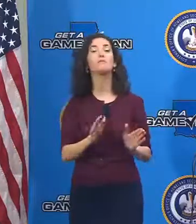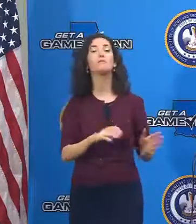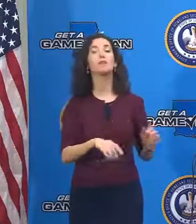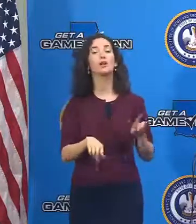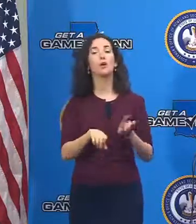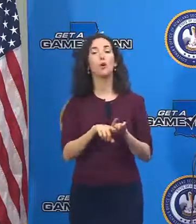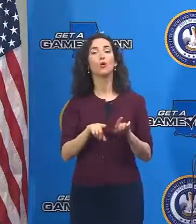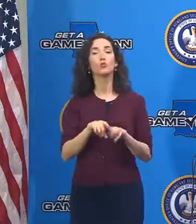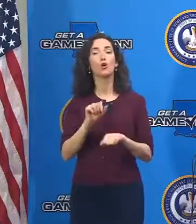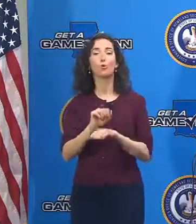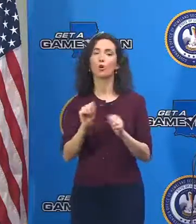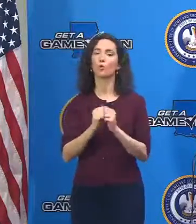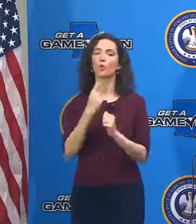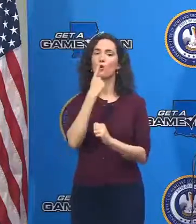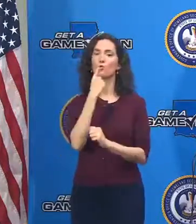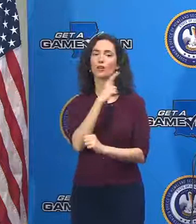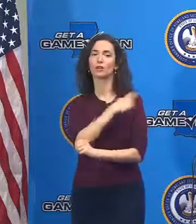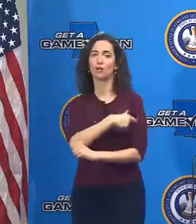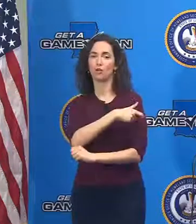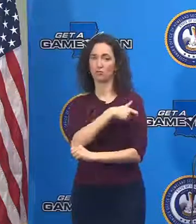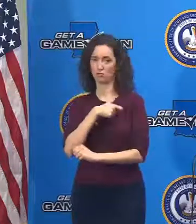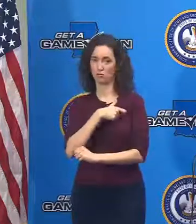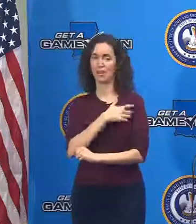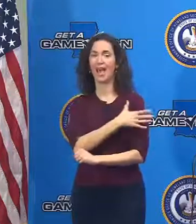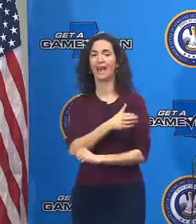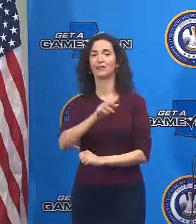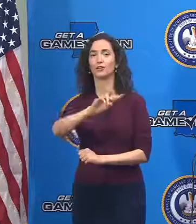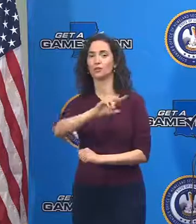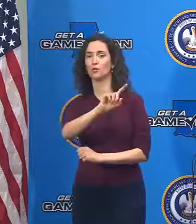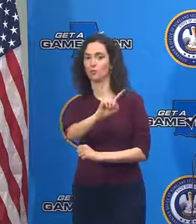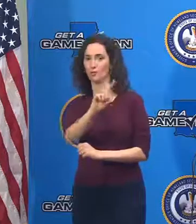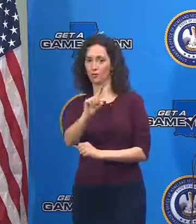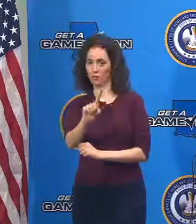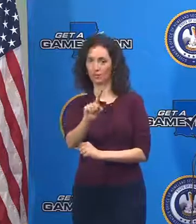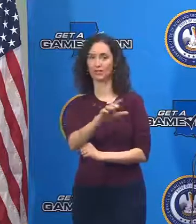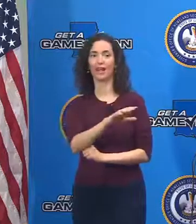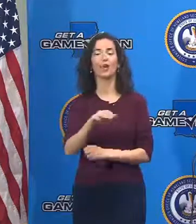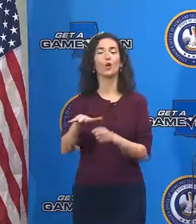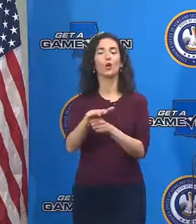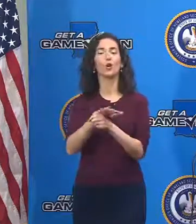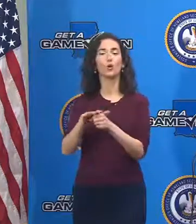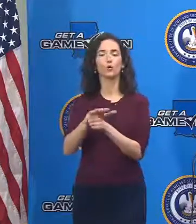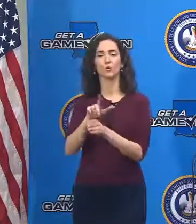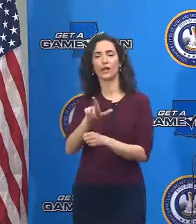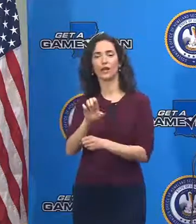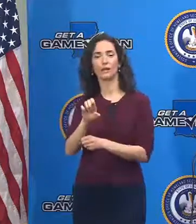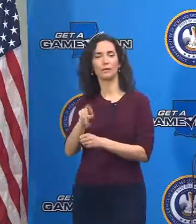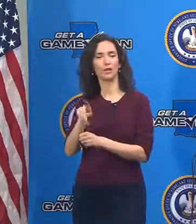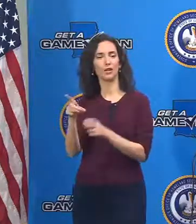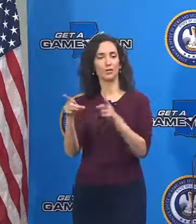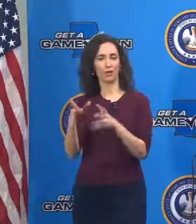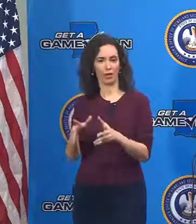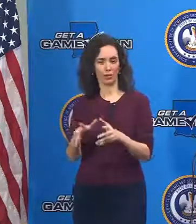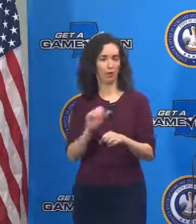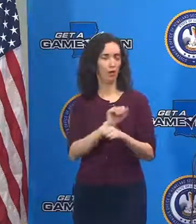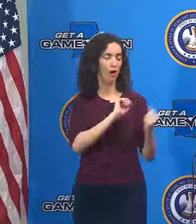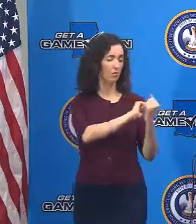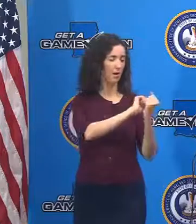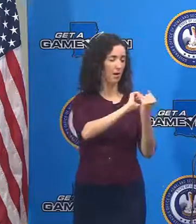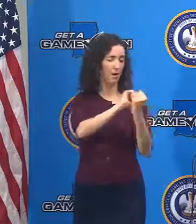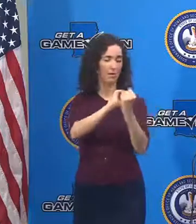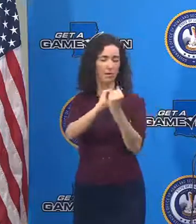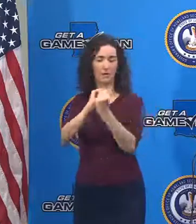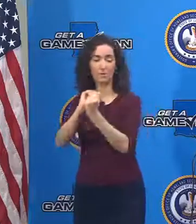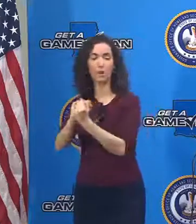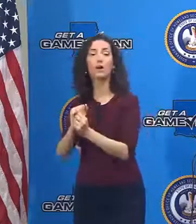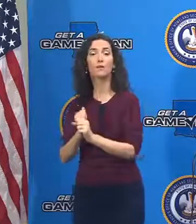work with Red Cross and with 211 and the local OEP directors that make sure that these people are in safe